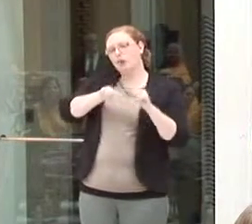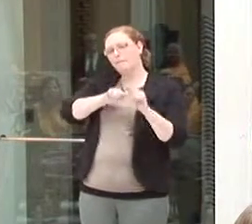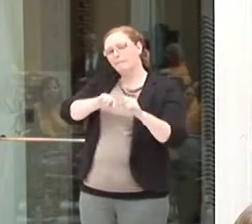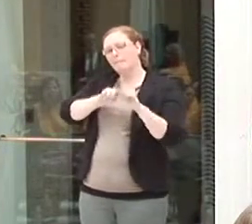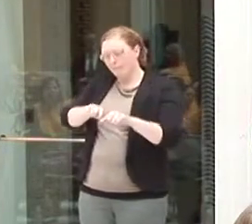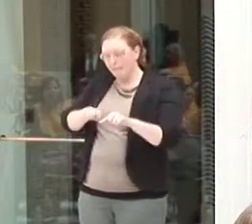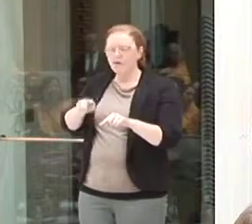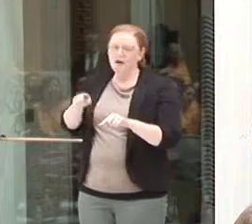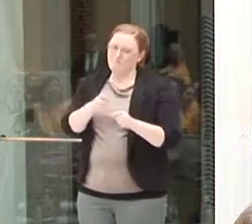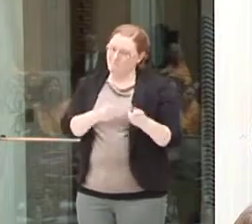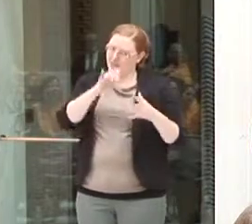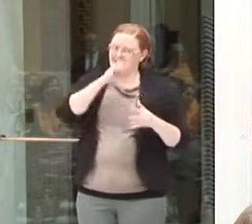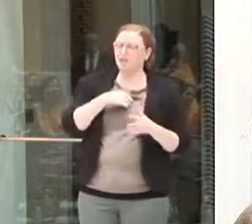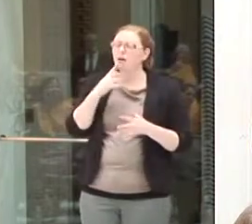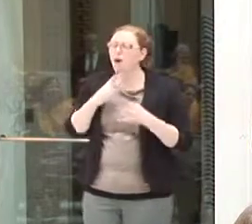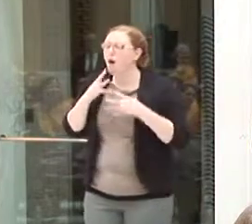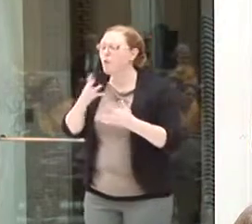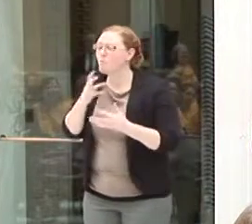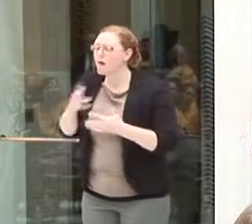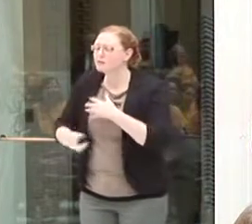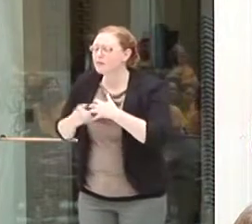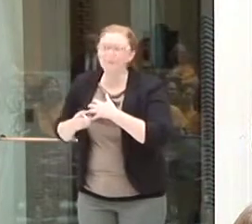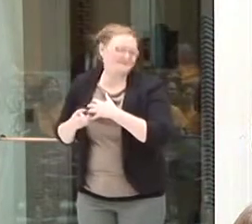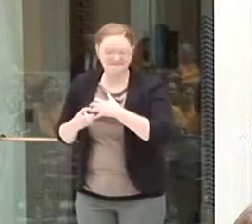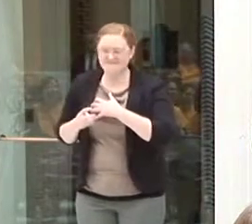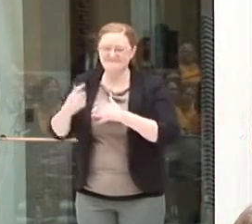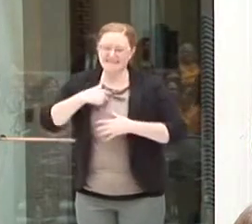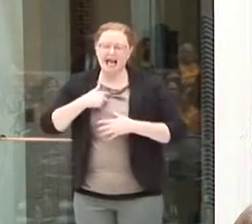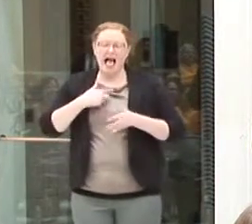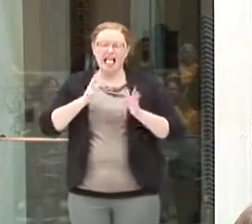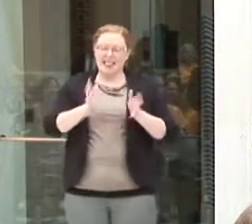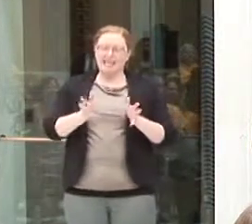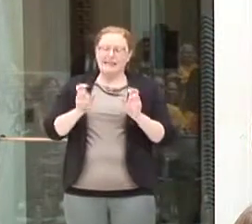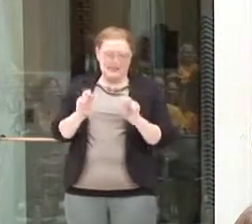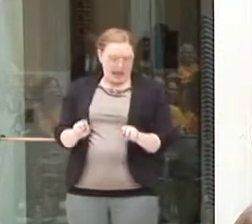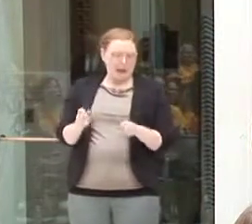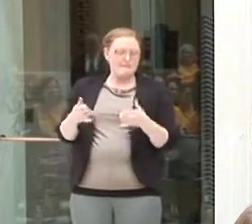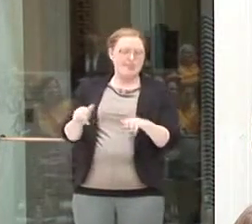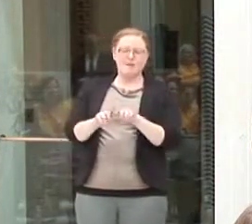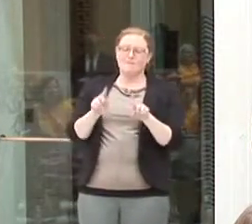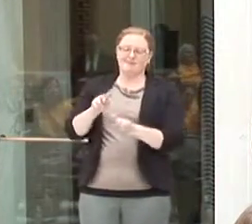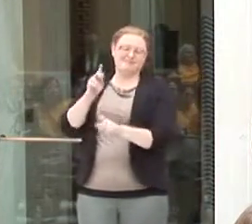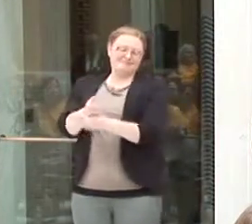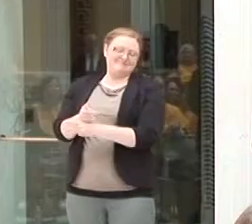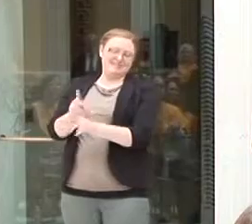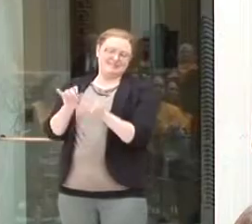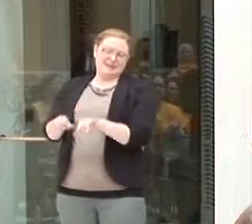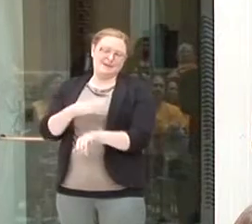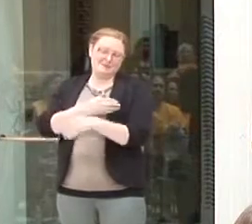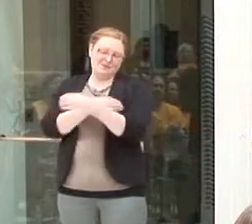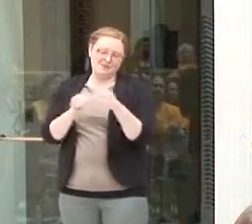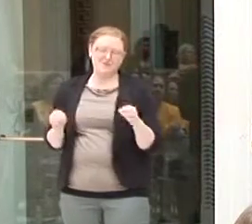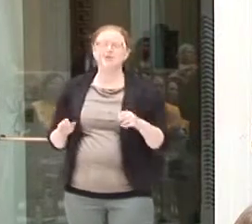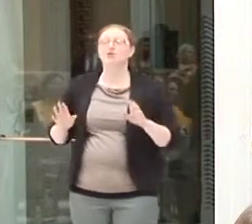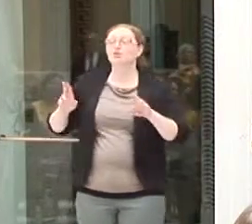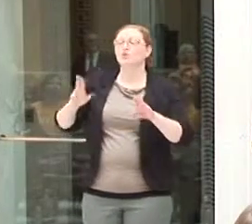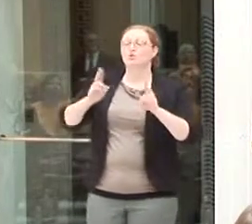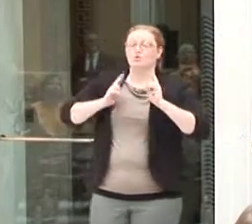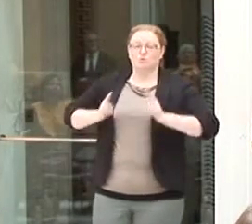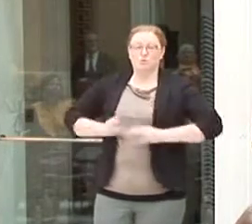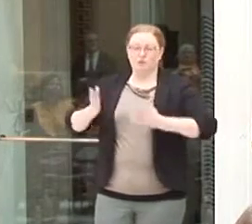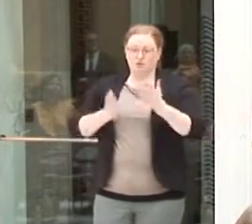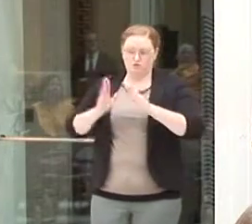take him and i let them play with him but he has to stay human service providers in massachusetts do